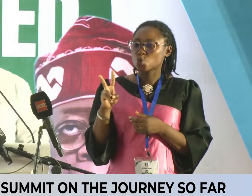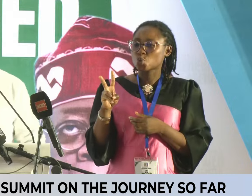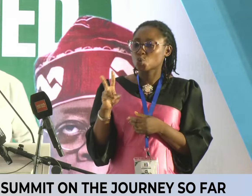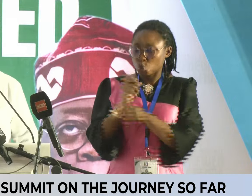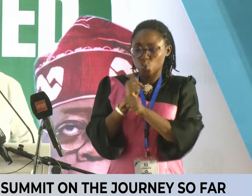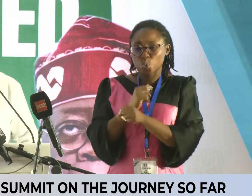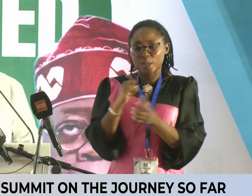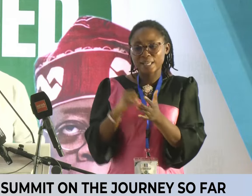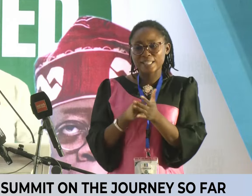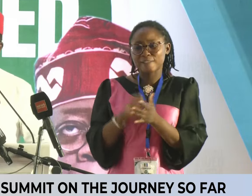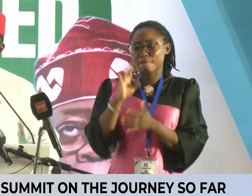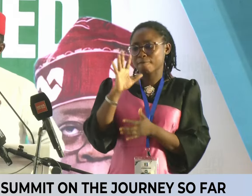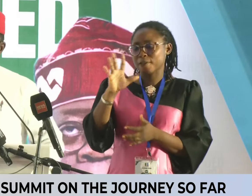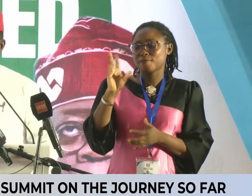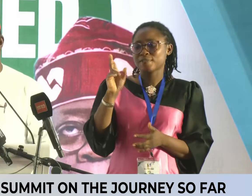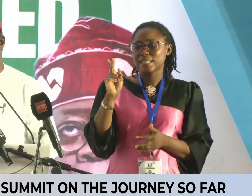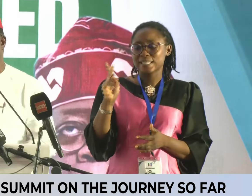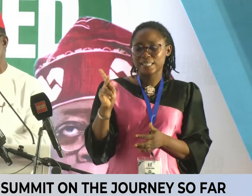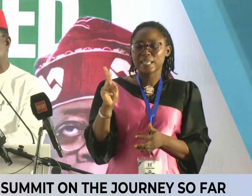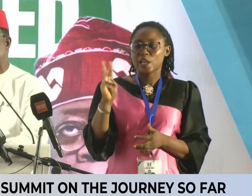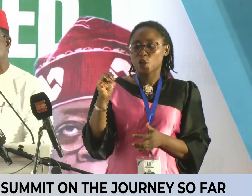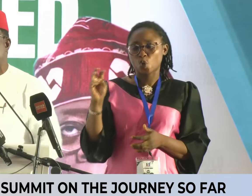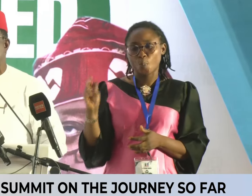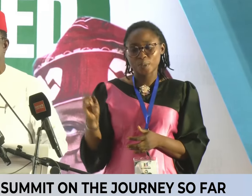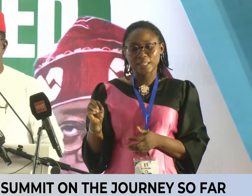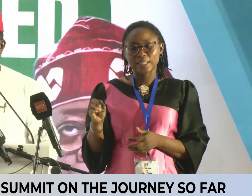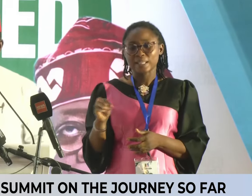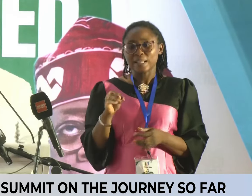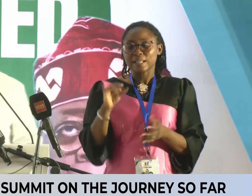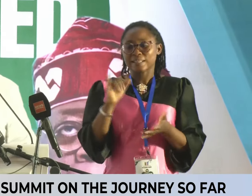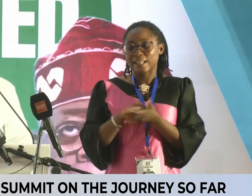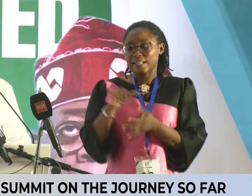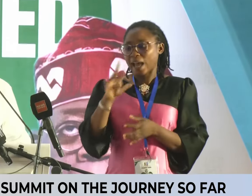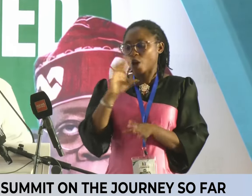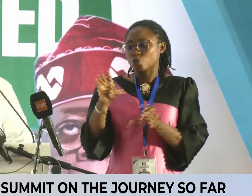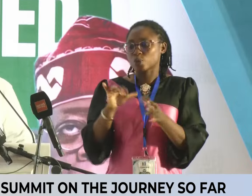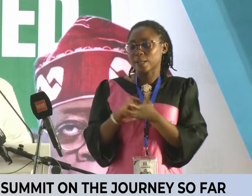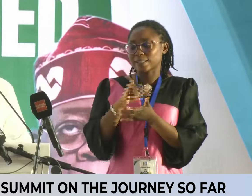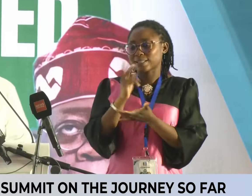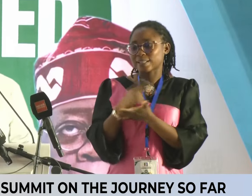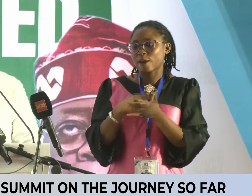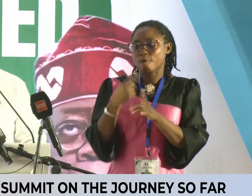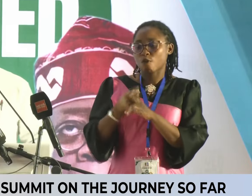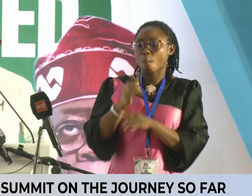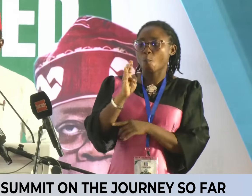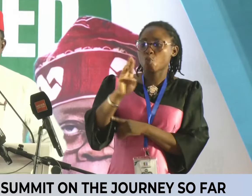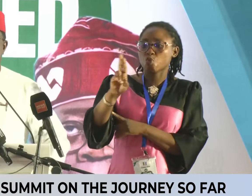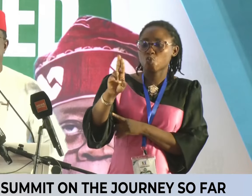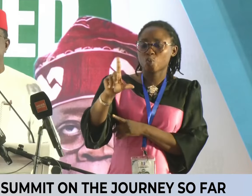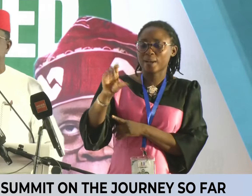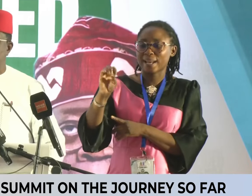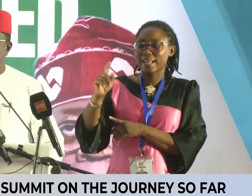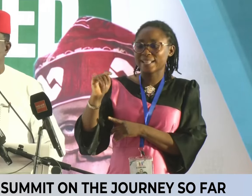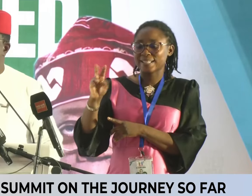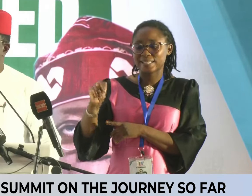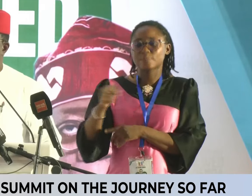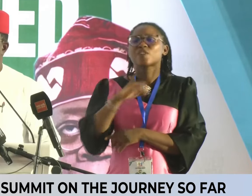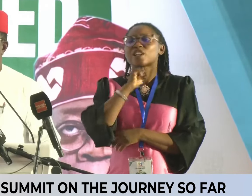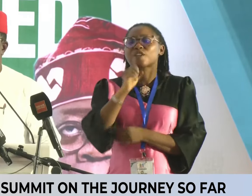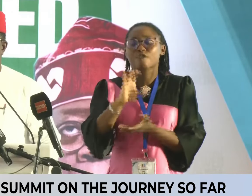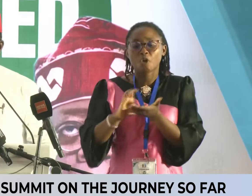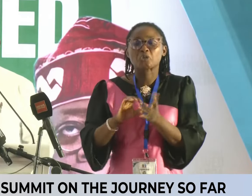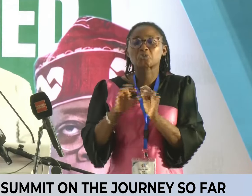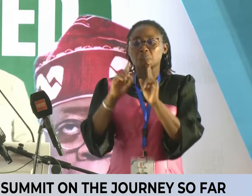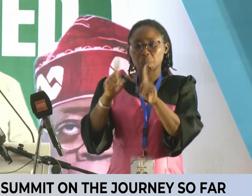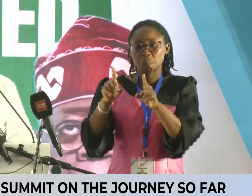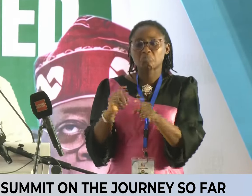is doing 50 kilometers of the road. And that was the section that was terminated from Bulletin. Reinforced concrete is ongoing. I'm very happy